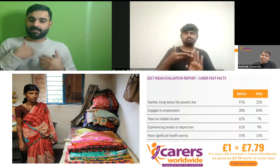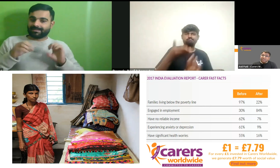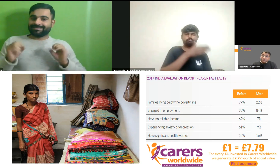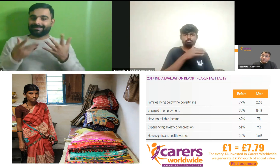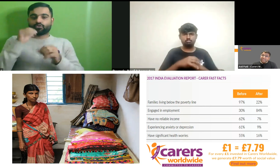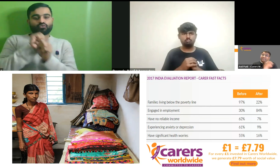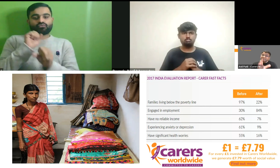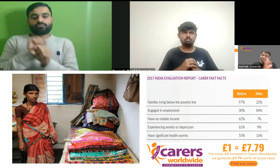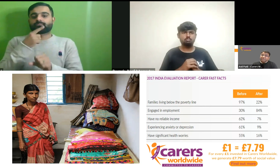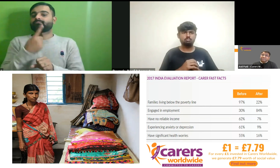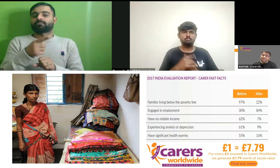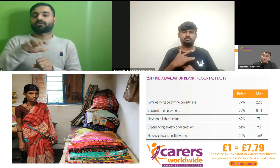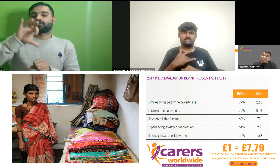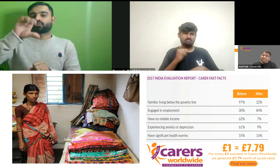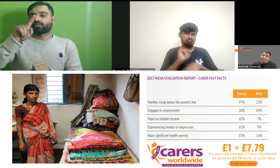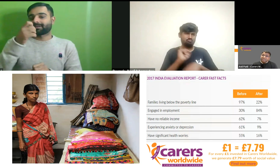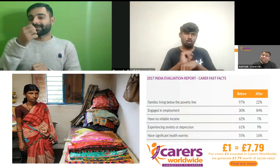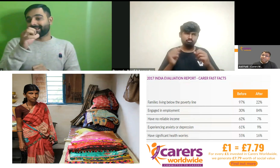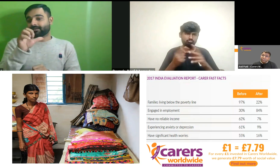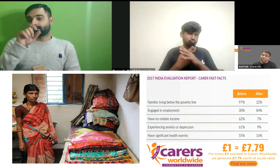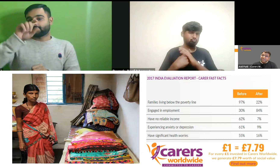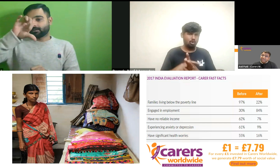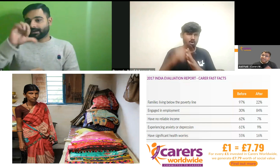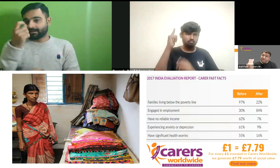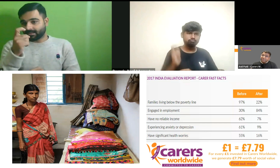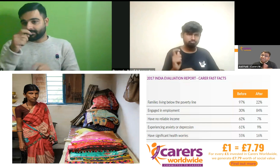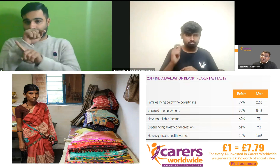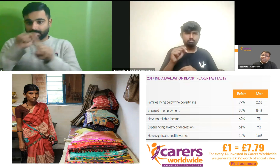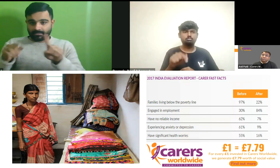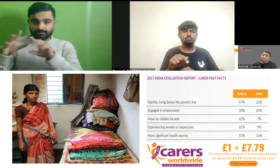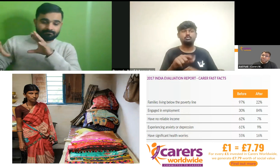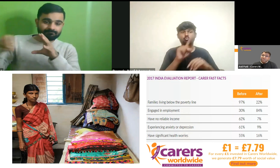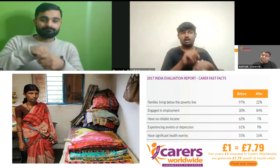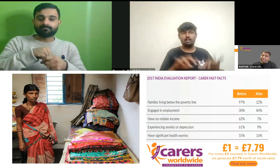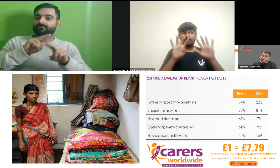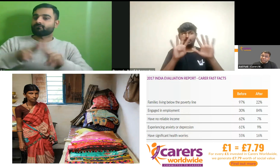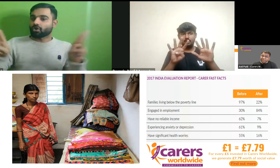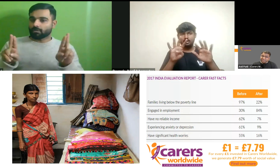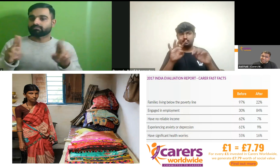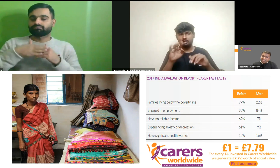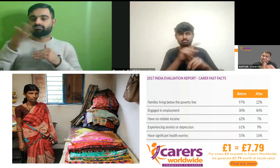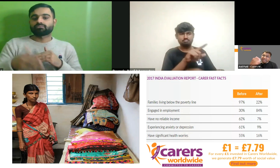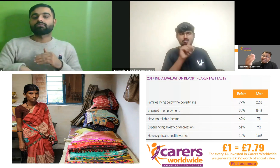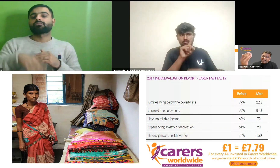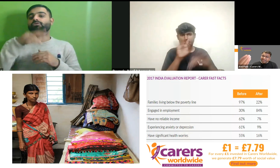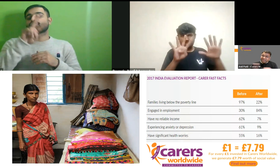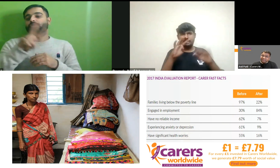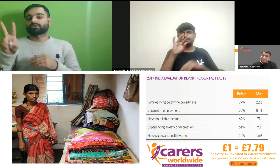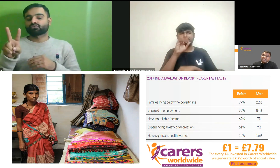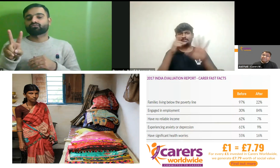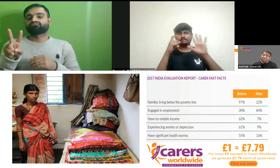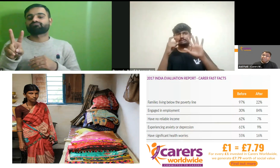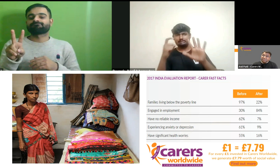work, 97% of carers were living below poverty line. Now it has come down to 22%.